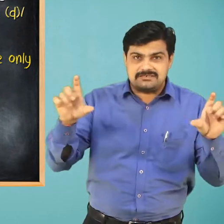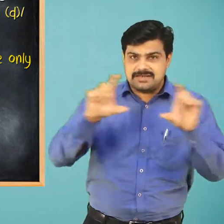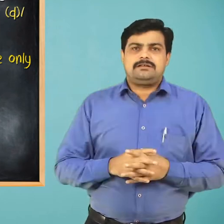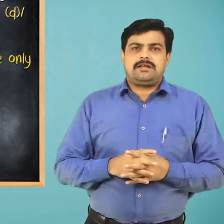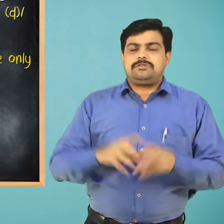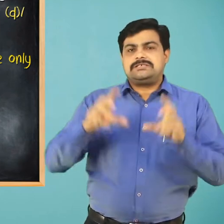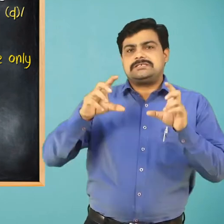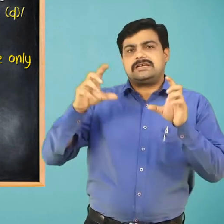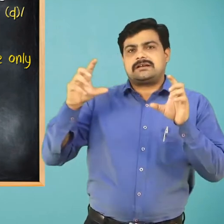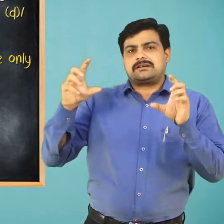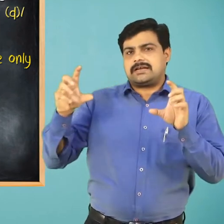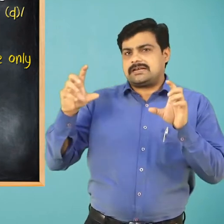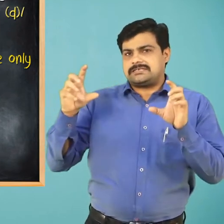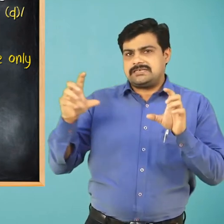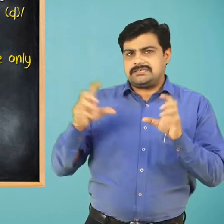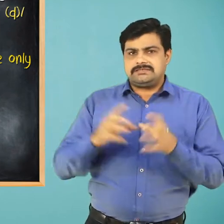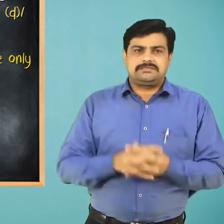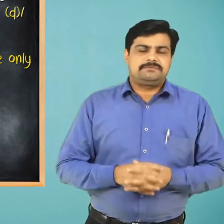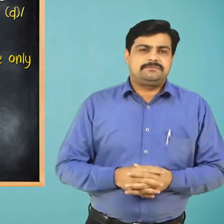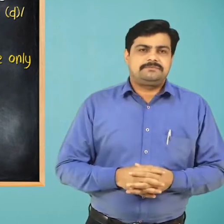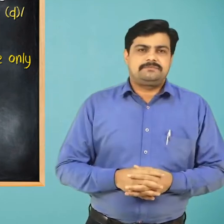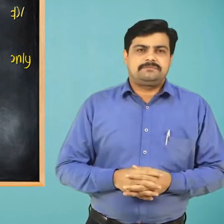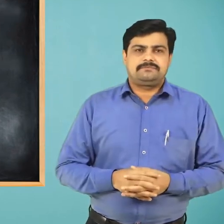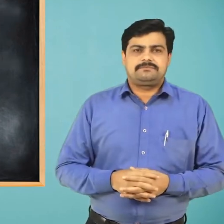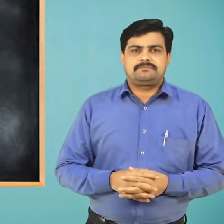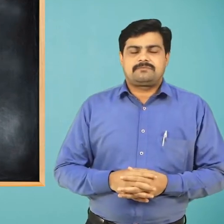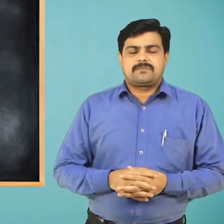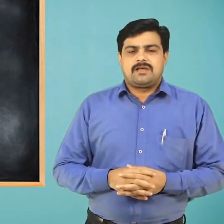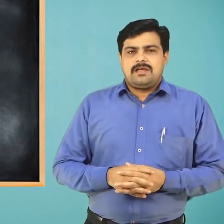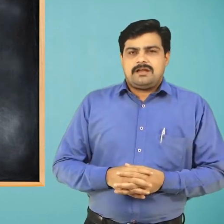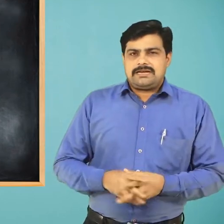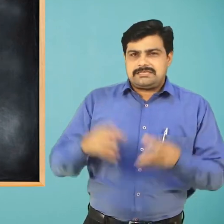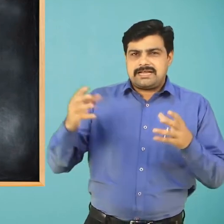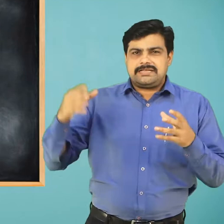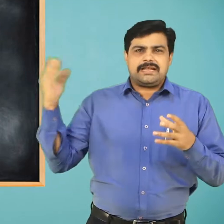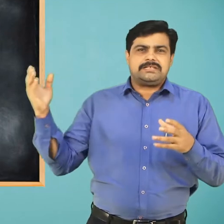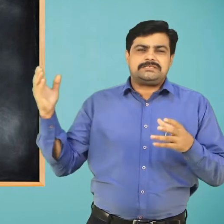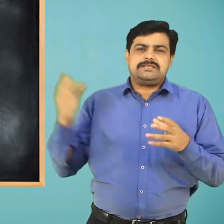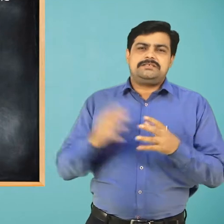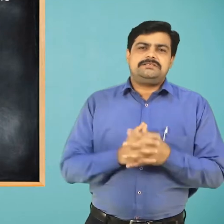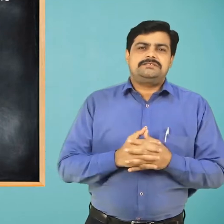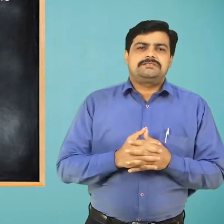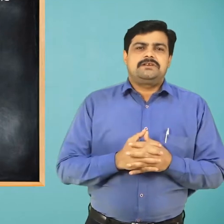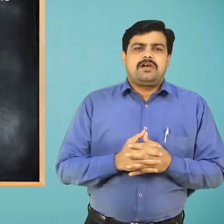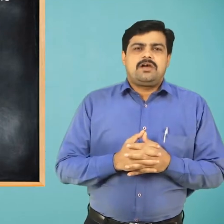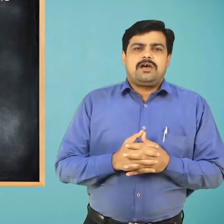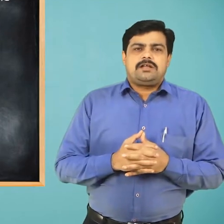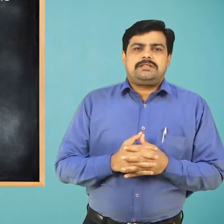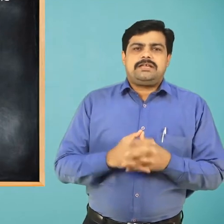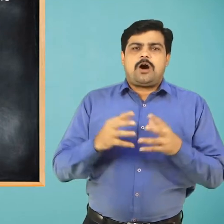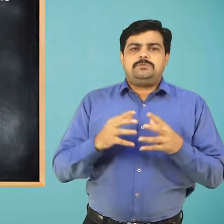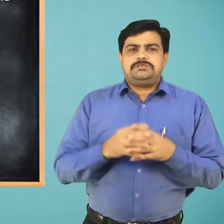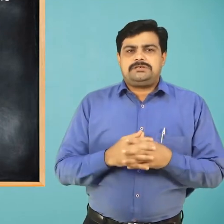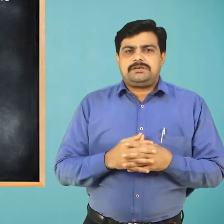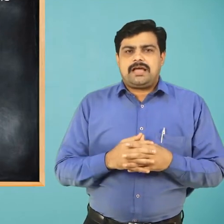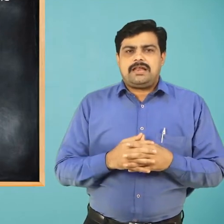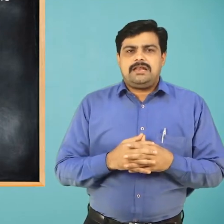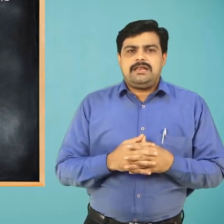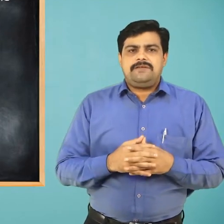adjourned. Now this is the correct sentence. Let's take the another sentence. The option